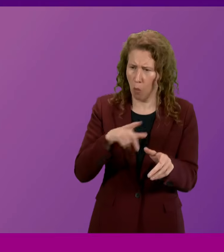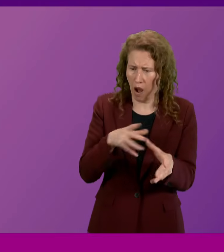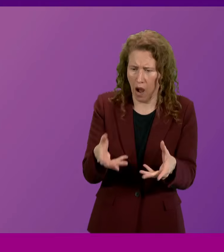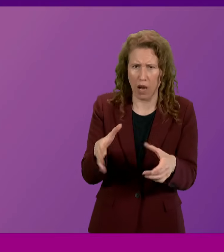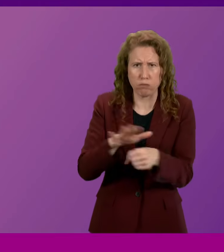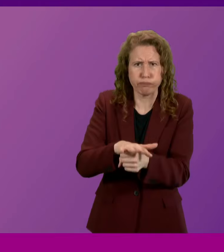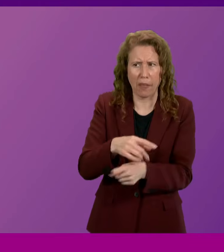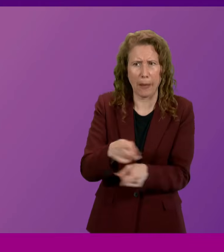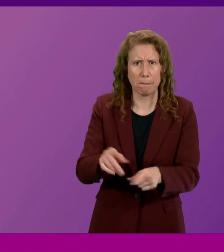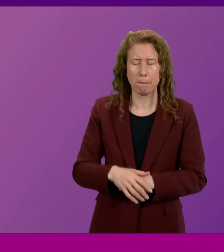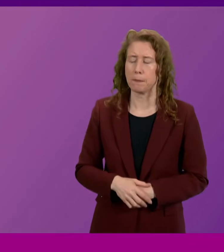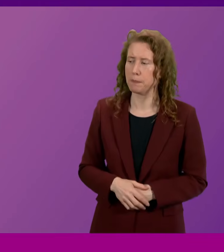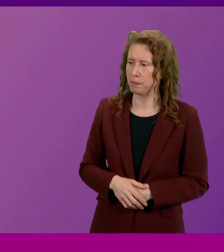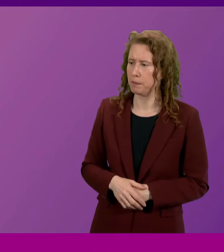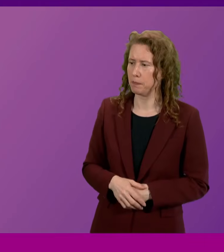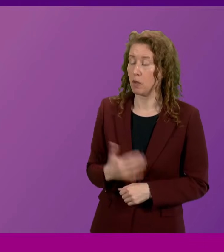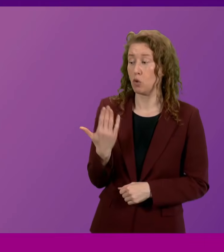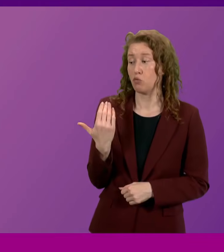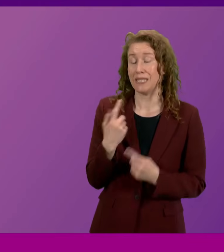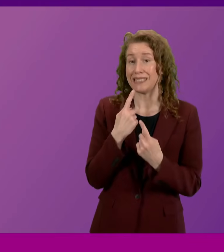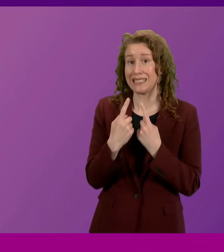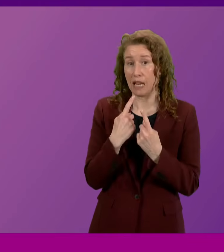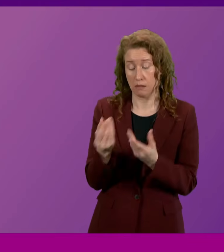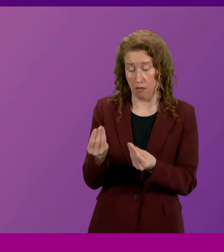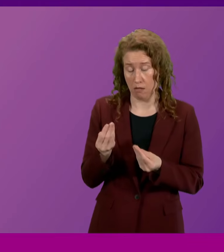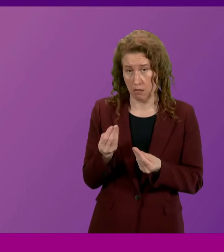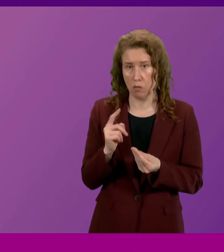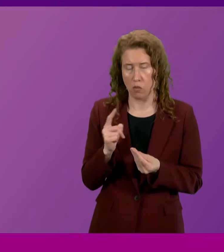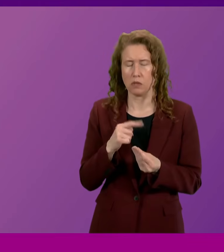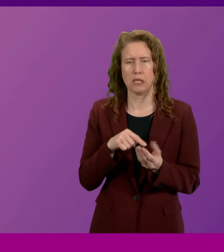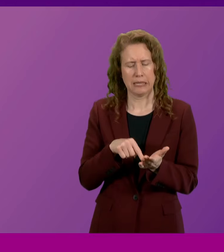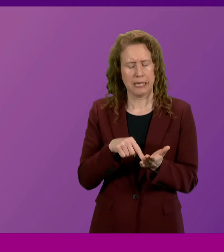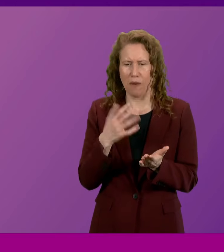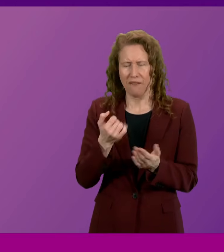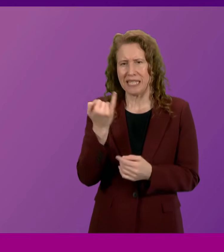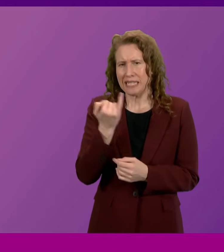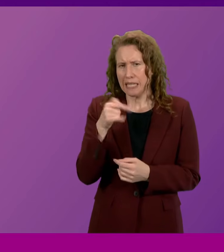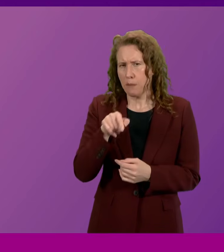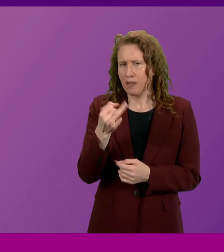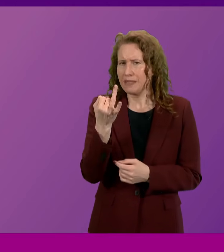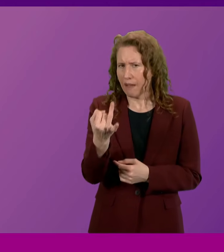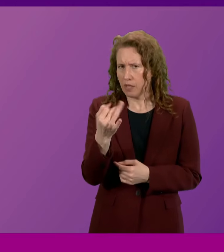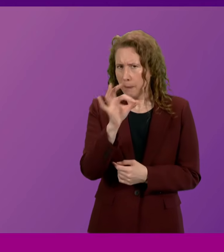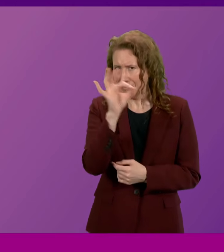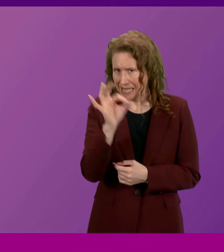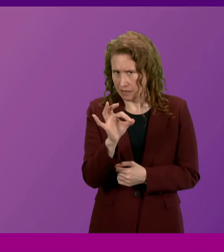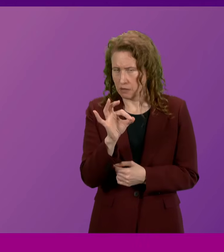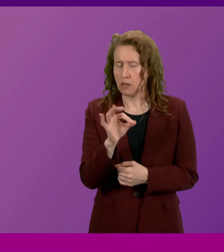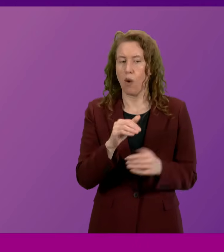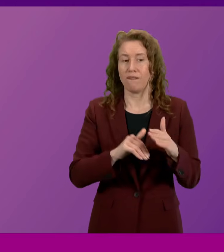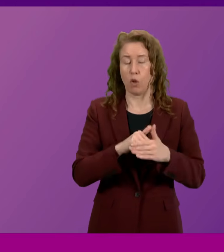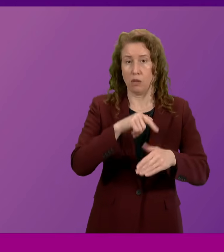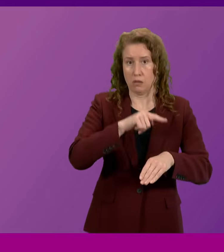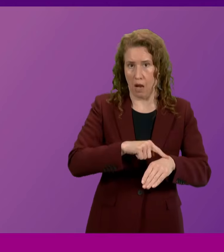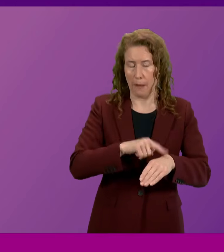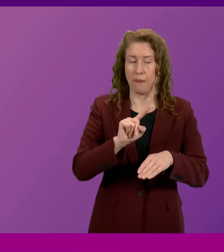Well, the most recent data that I have available shows that we have 16.7% of full-time